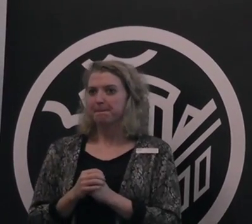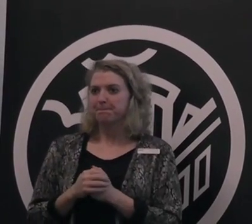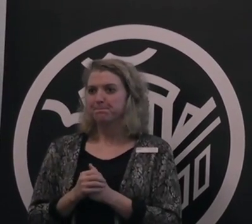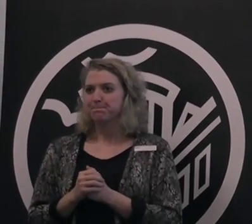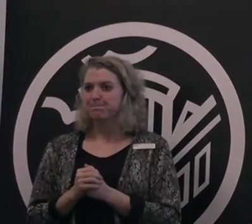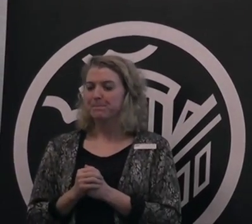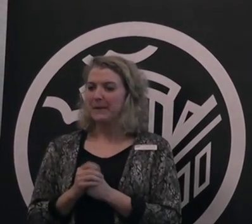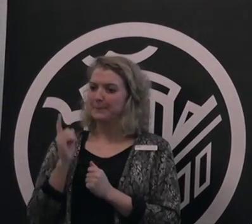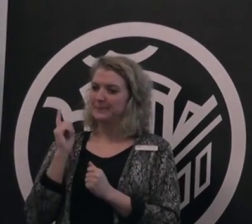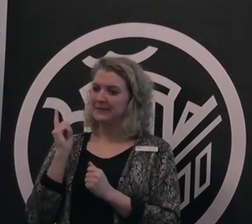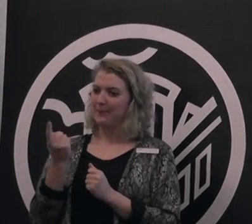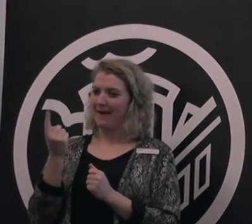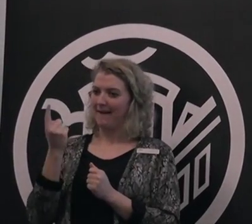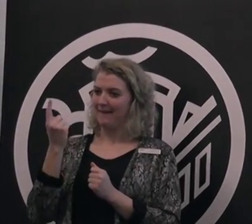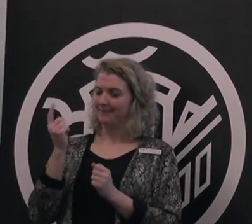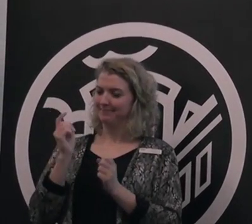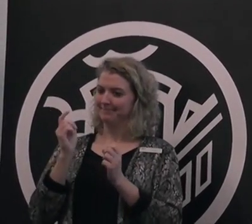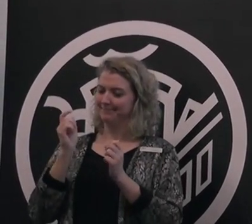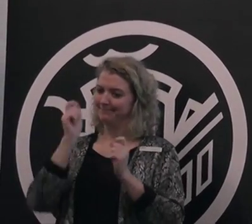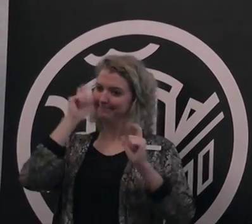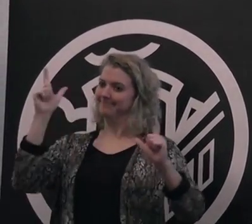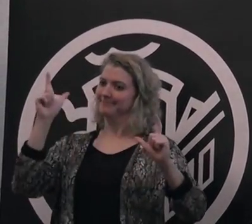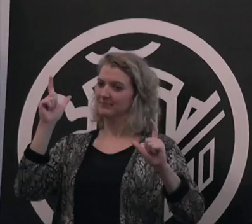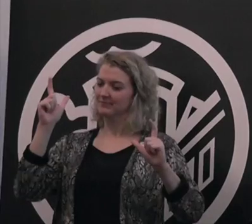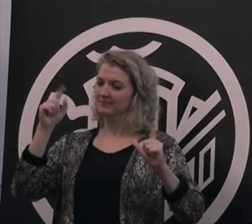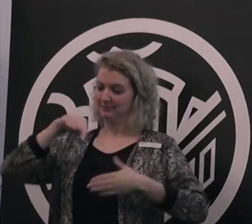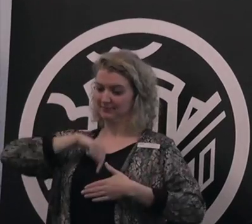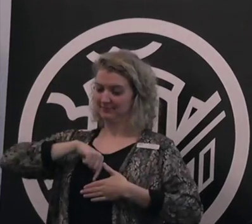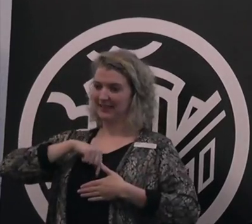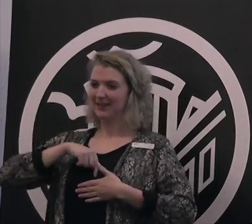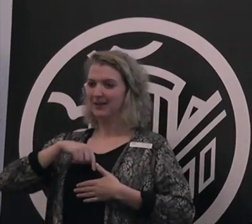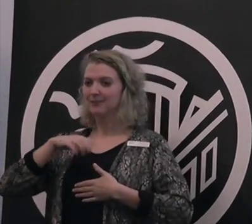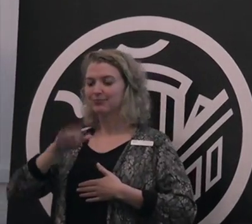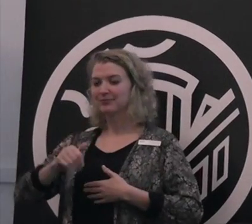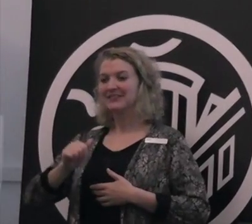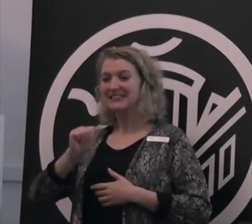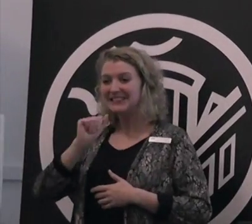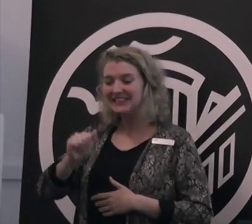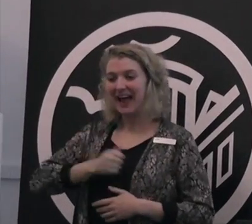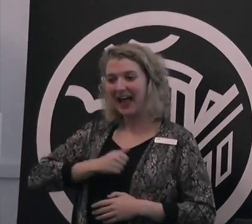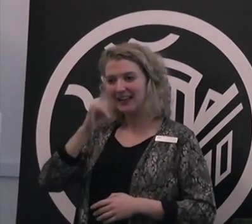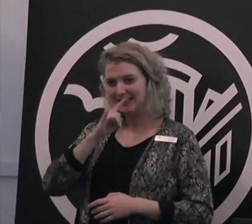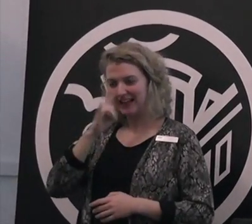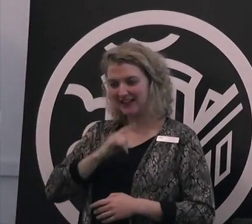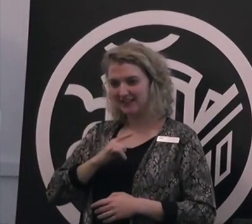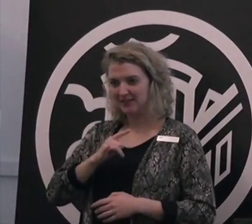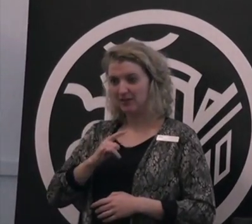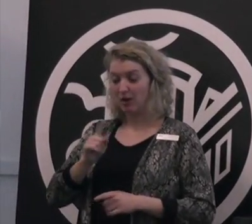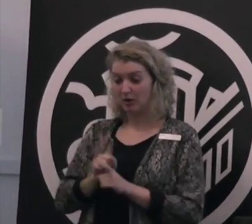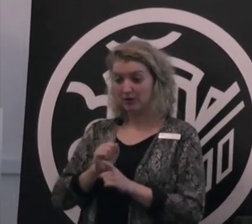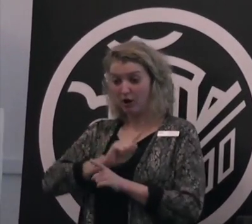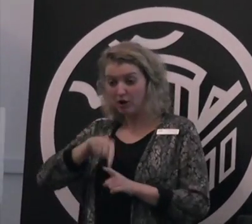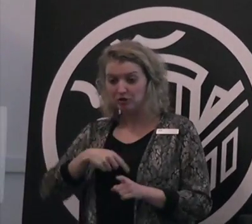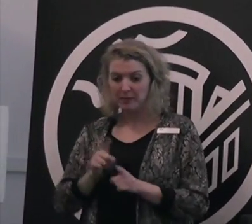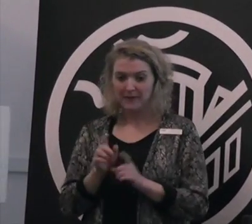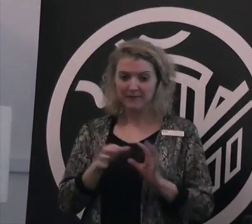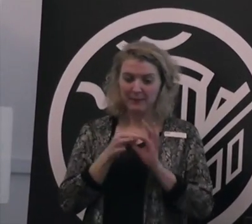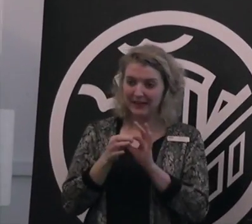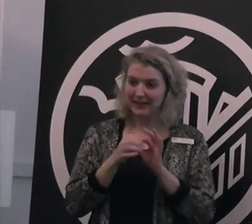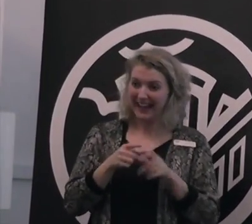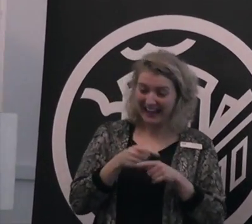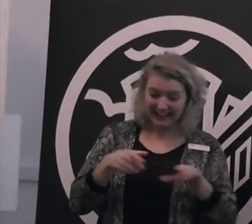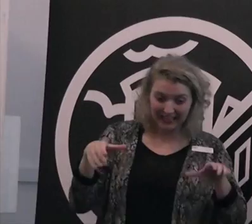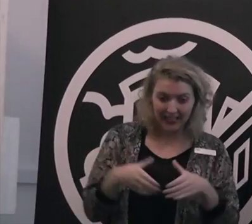that that it is in your own self-interest. It's in our self-interest as a family unit. It's in our